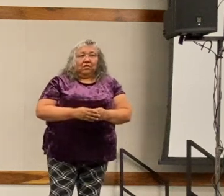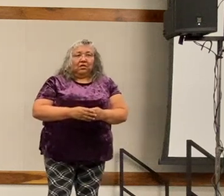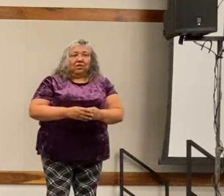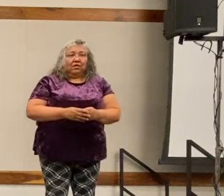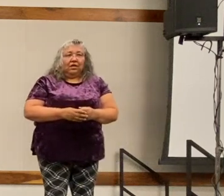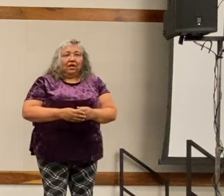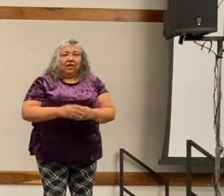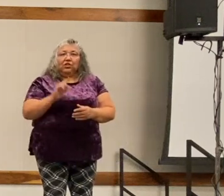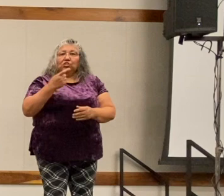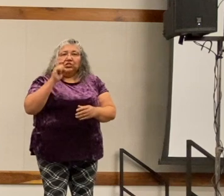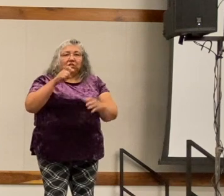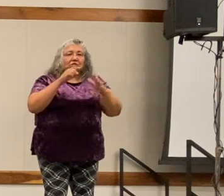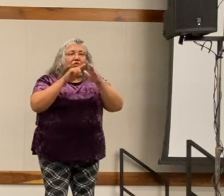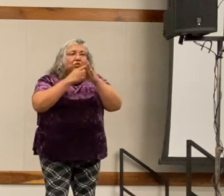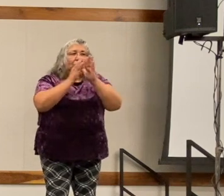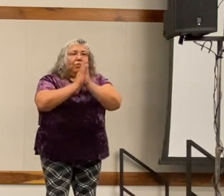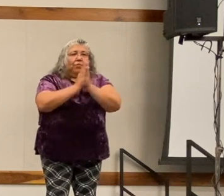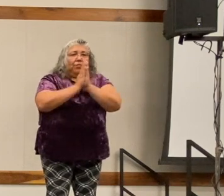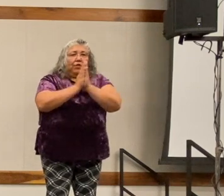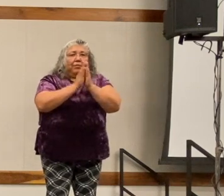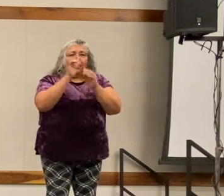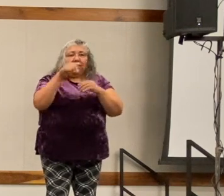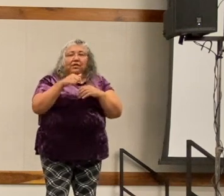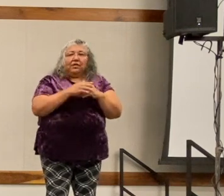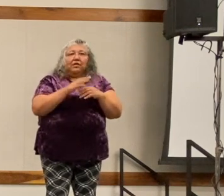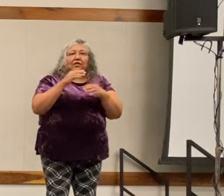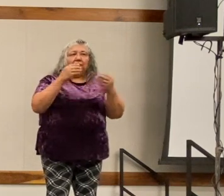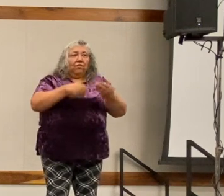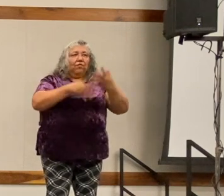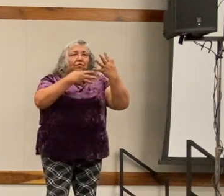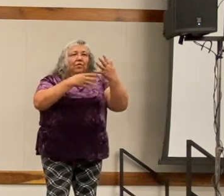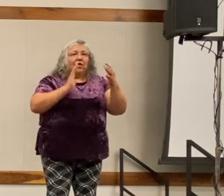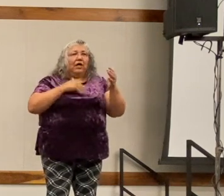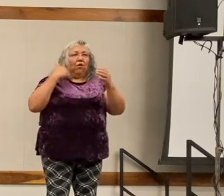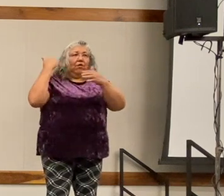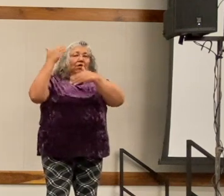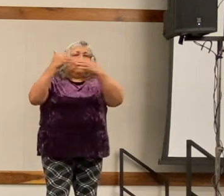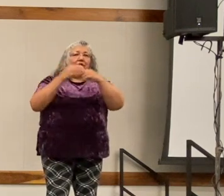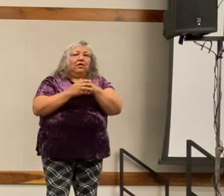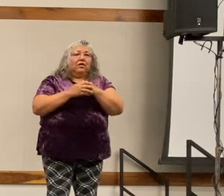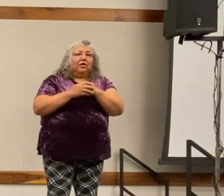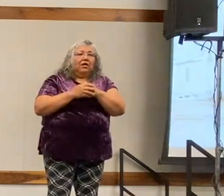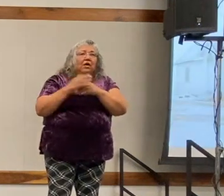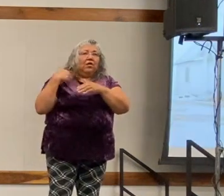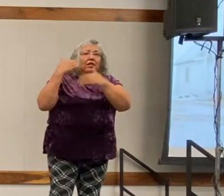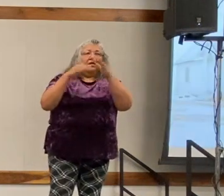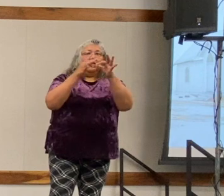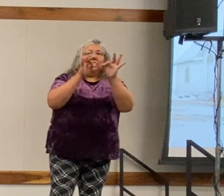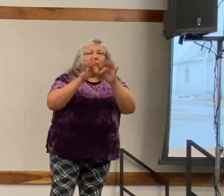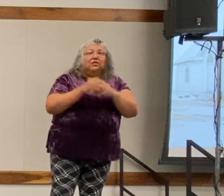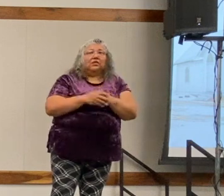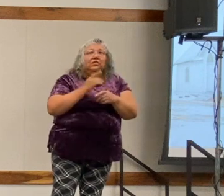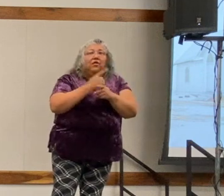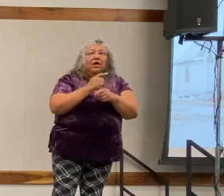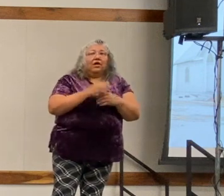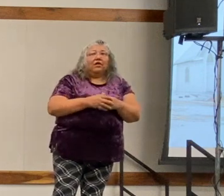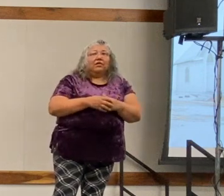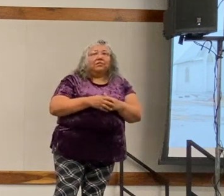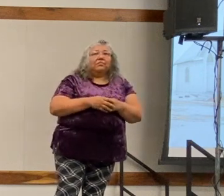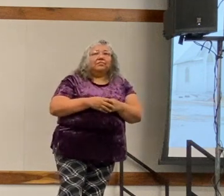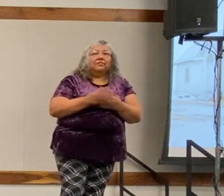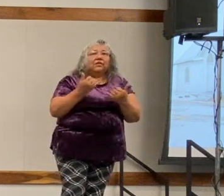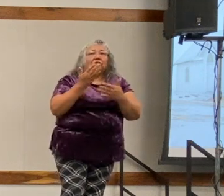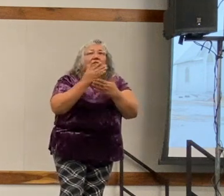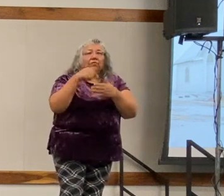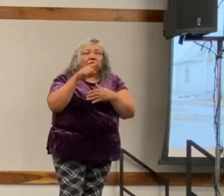And I need you to start praying about this. Let's put this next slide up. This is our legacies, legacy slide, right? So some of you have